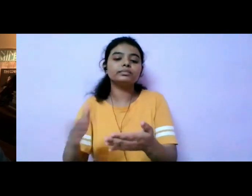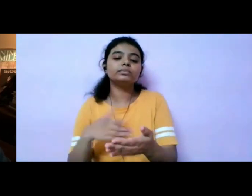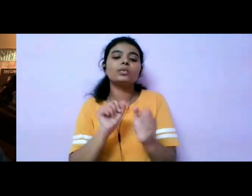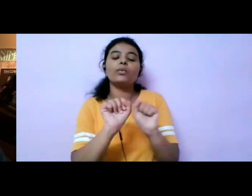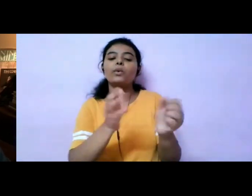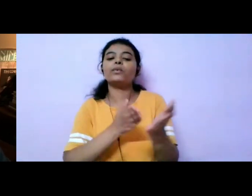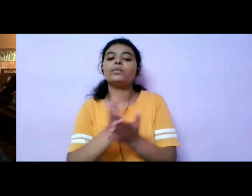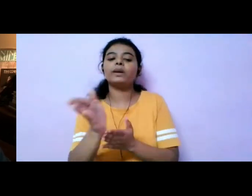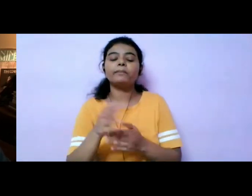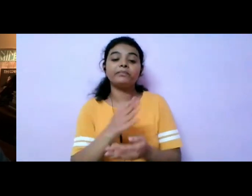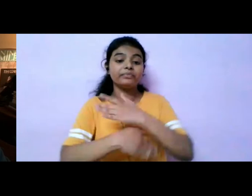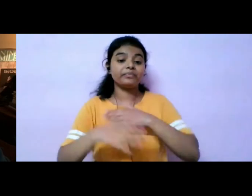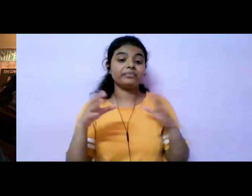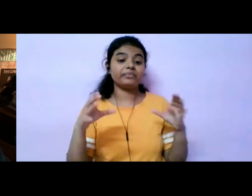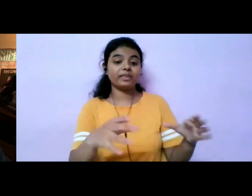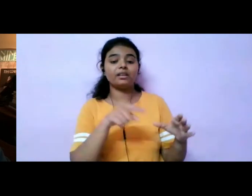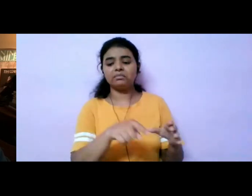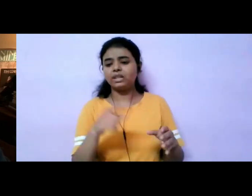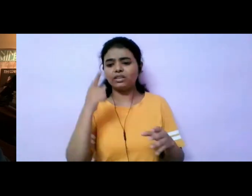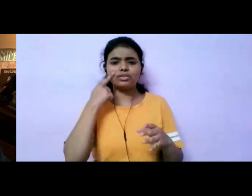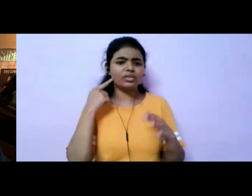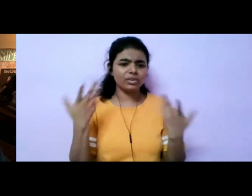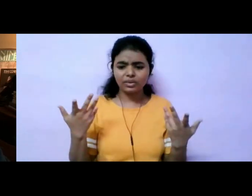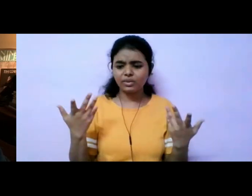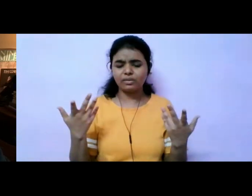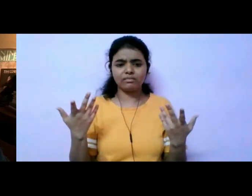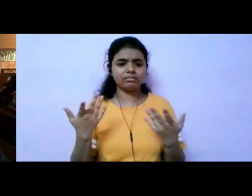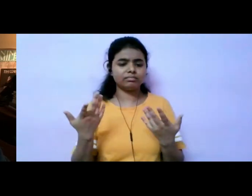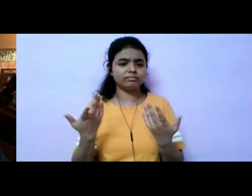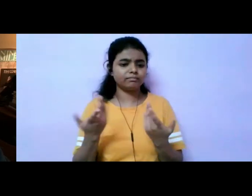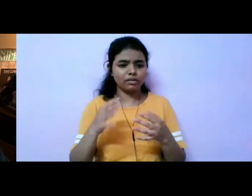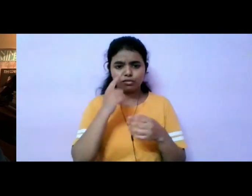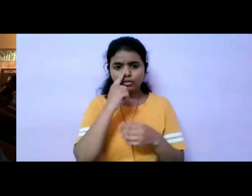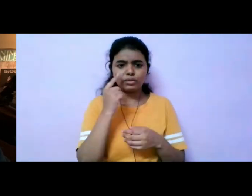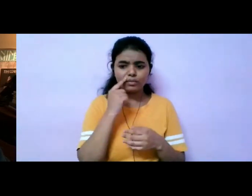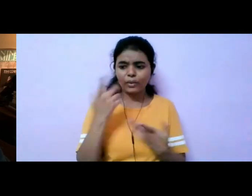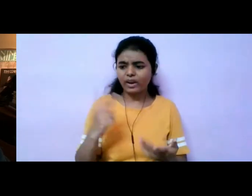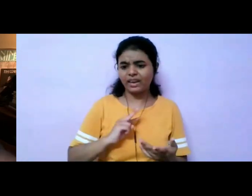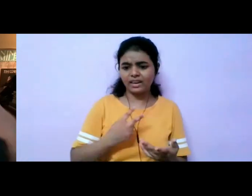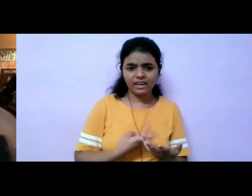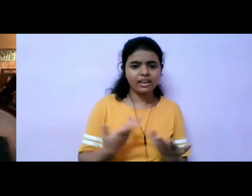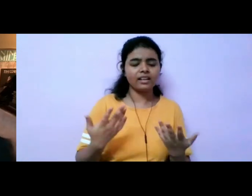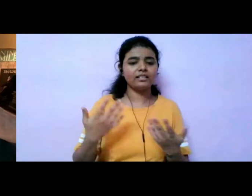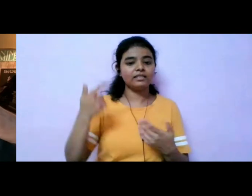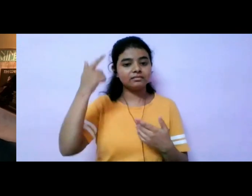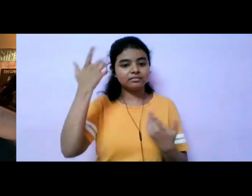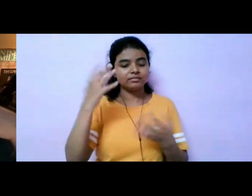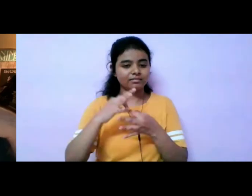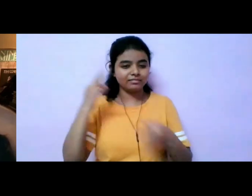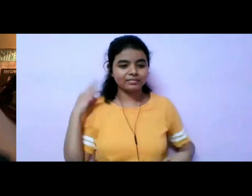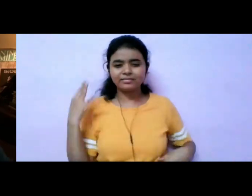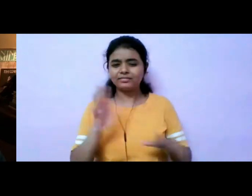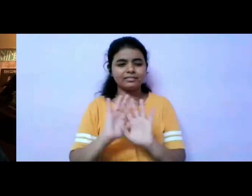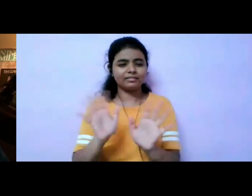transcend disablement or color or ethnicity or gender. But as the American poet